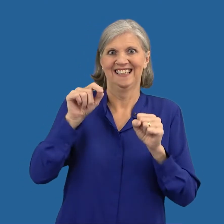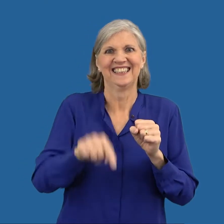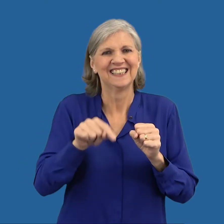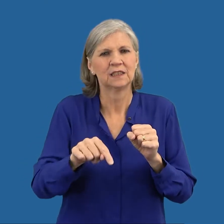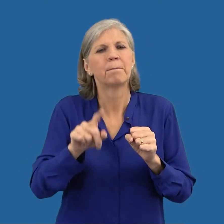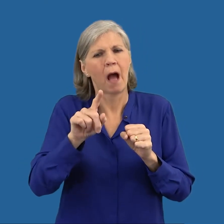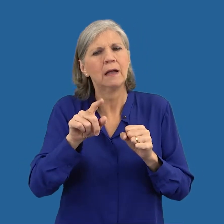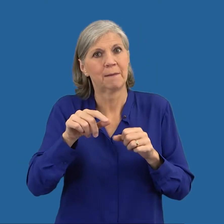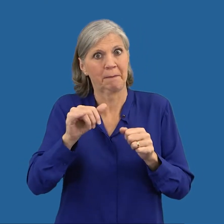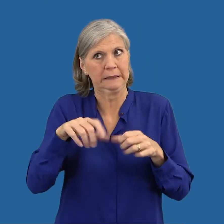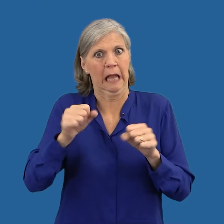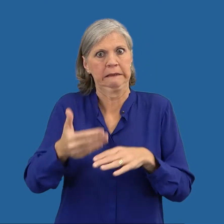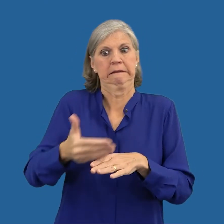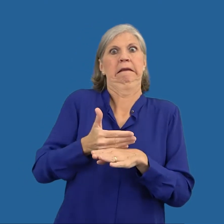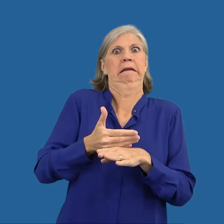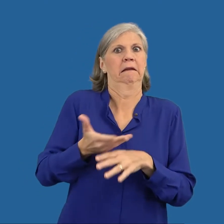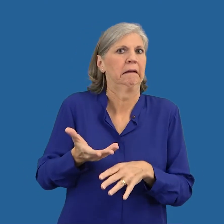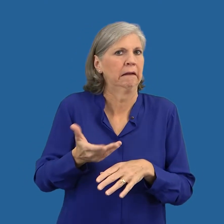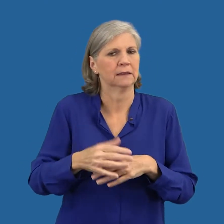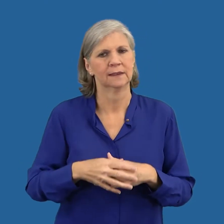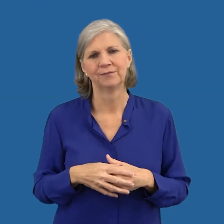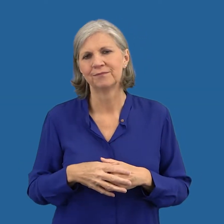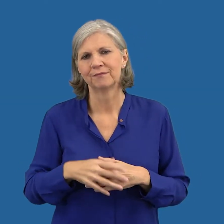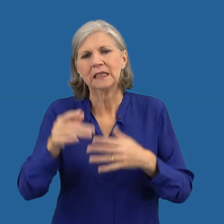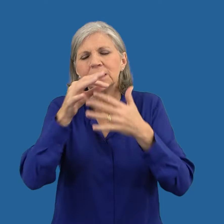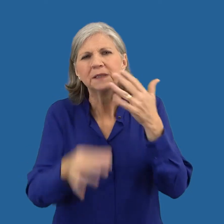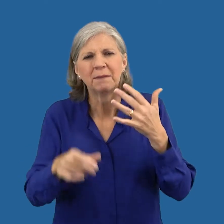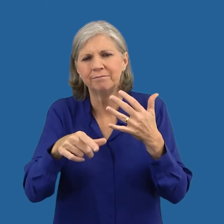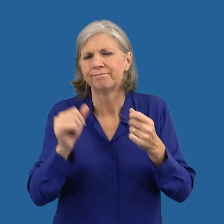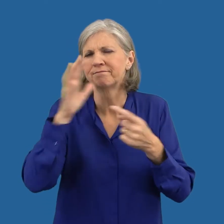your period comes, but might start slightly before. Symptoms.